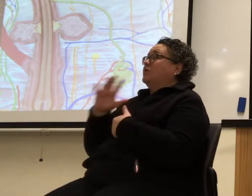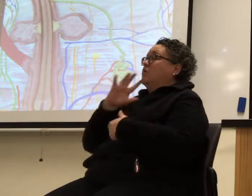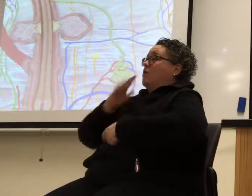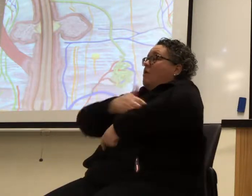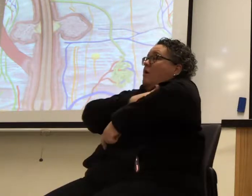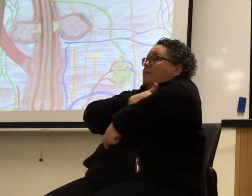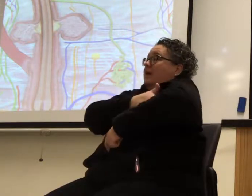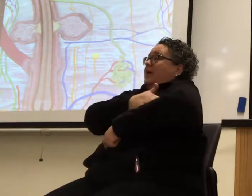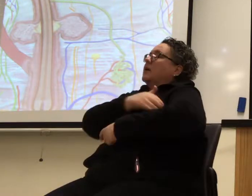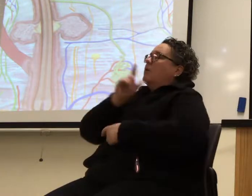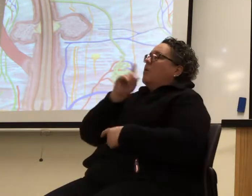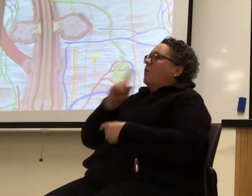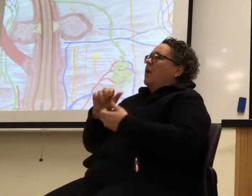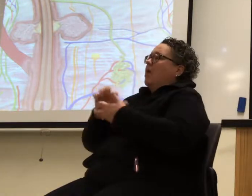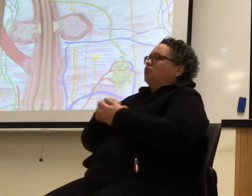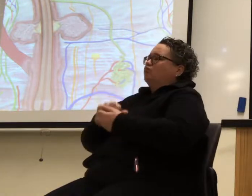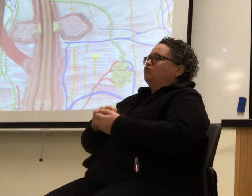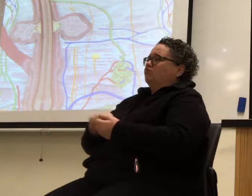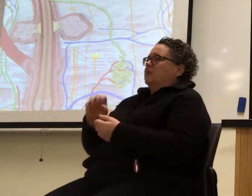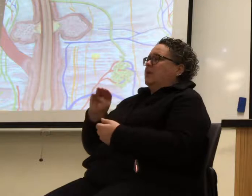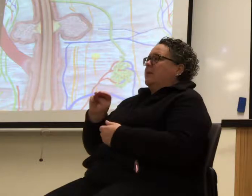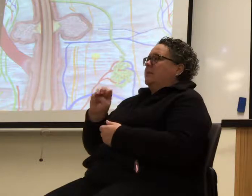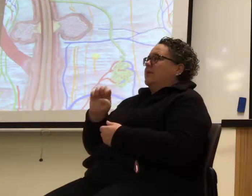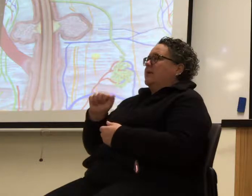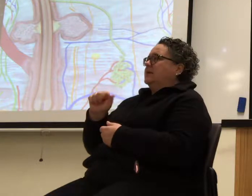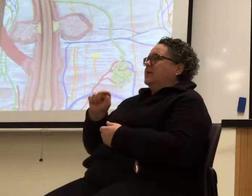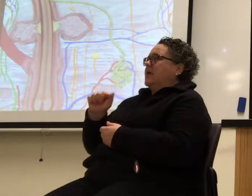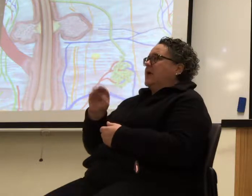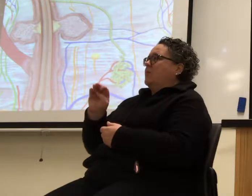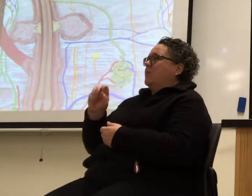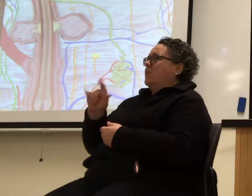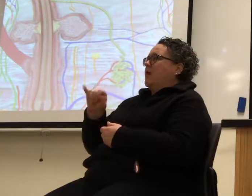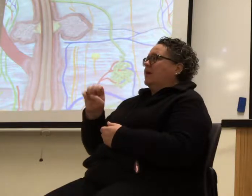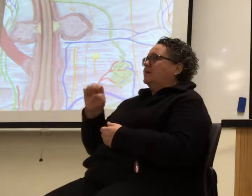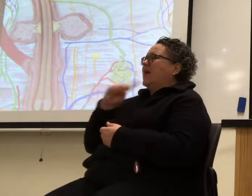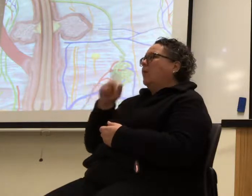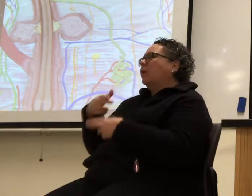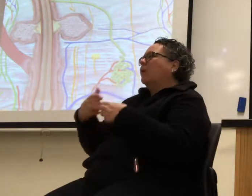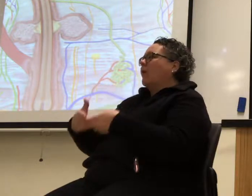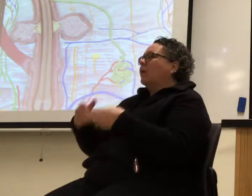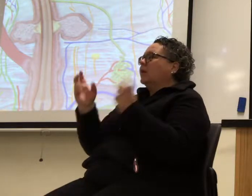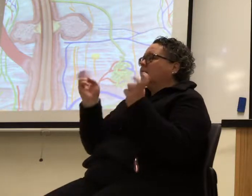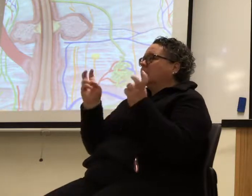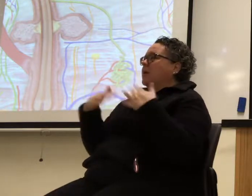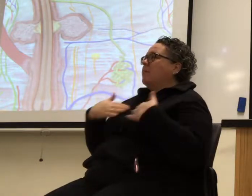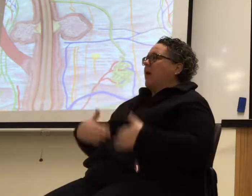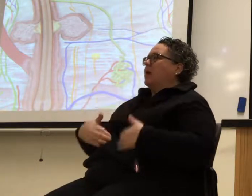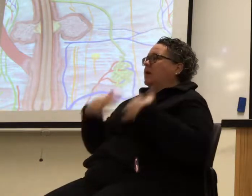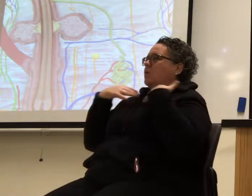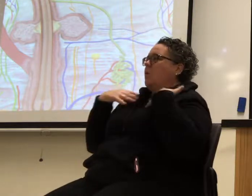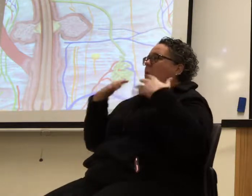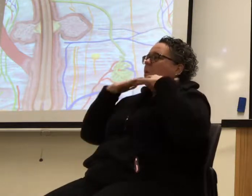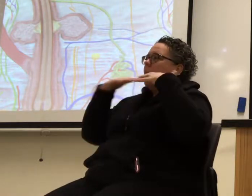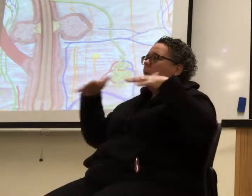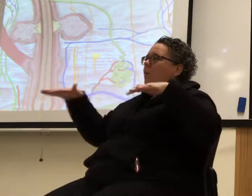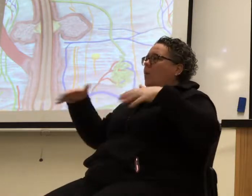that, and we kind of know it as body odor, right? Other sweat glands don't have fat and protein in it.